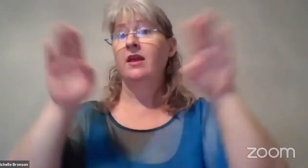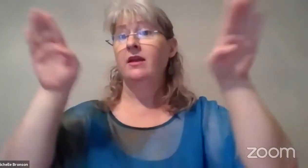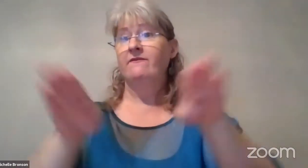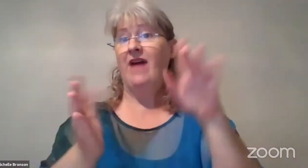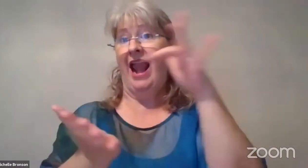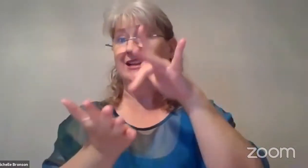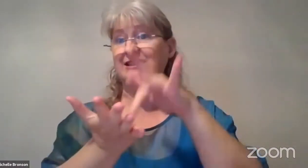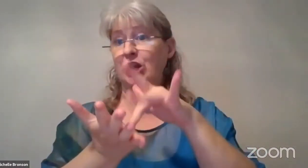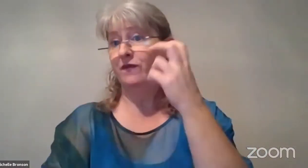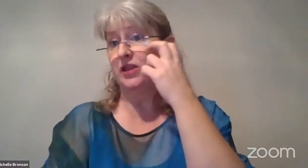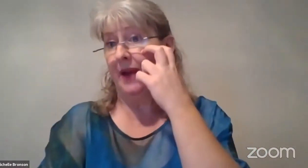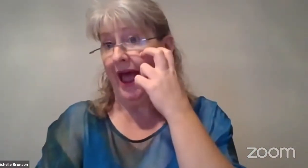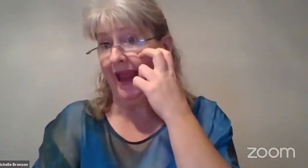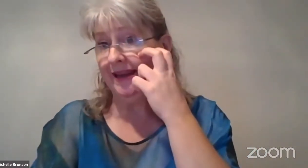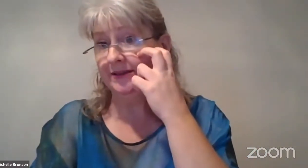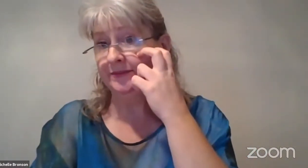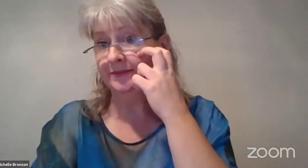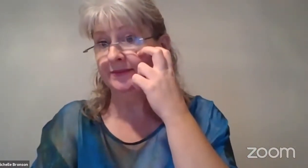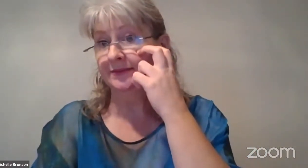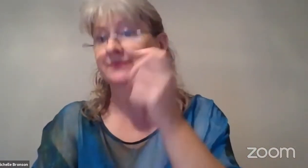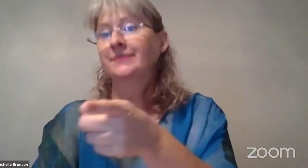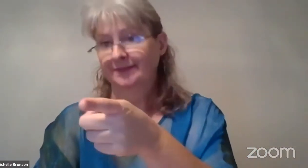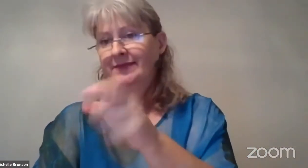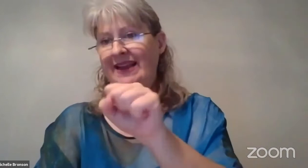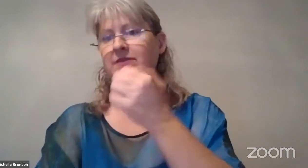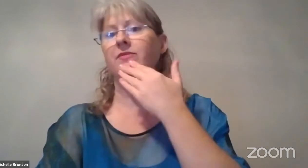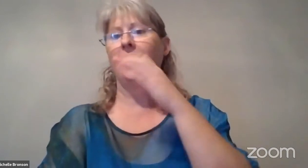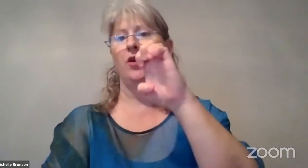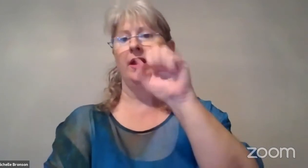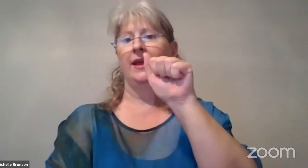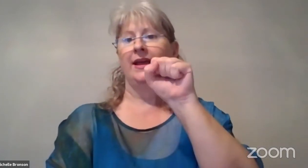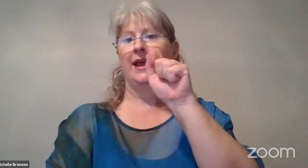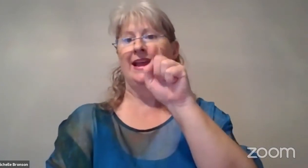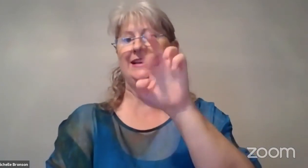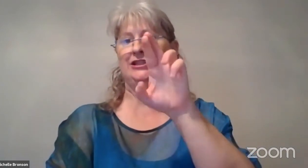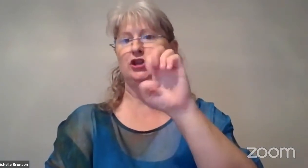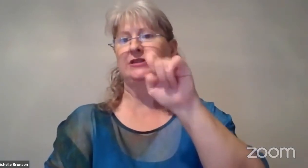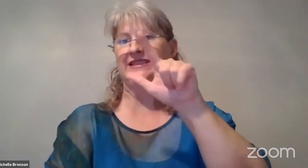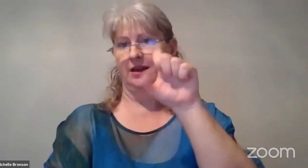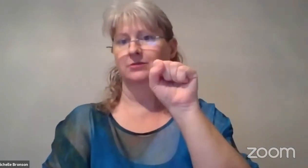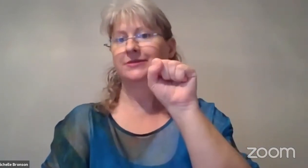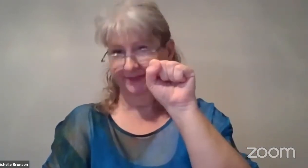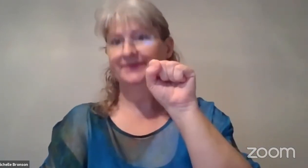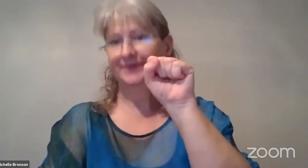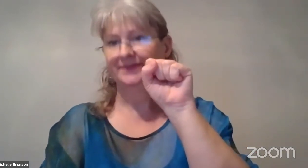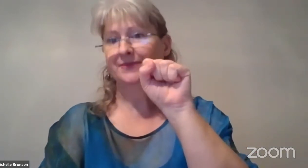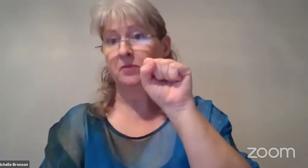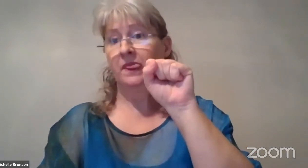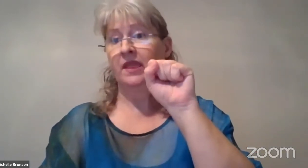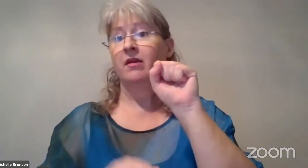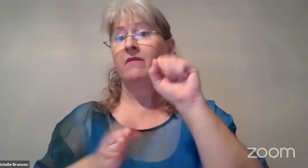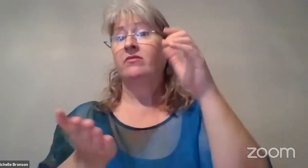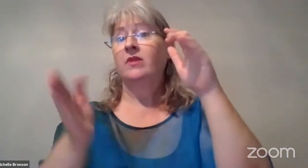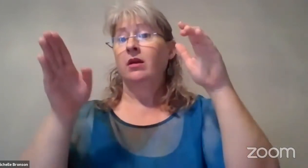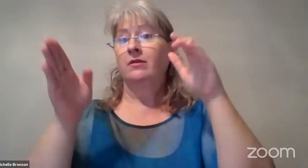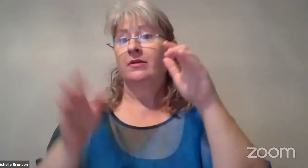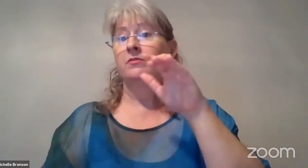RICD. Central Valley for the Blind, and Easter seals.